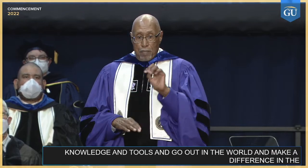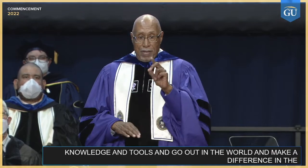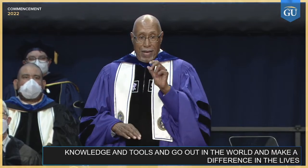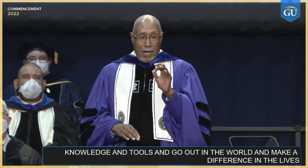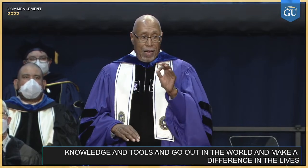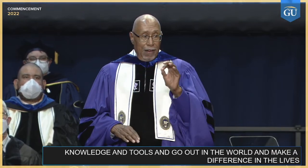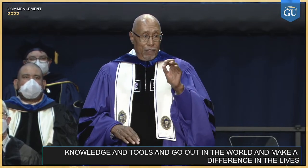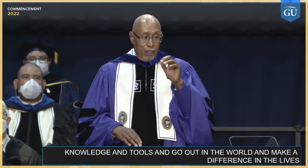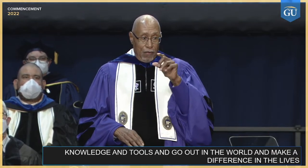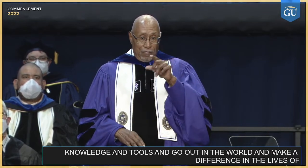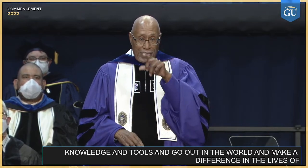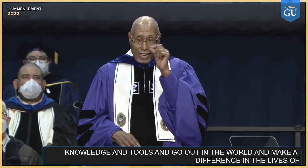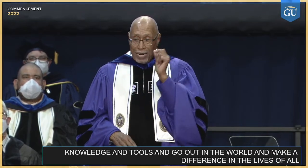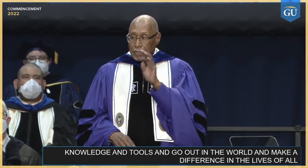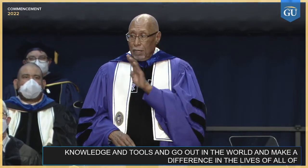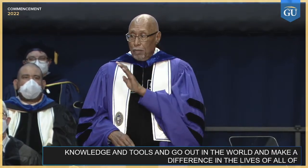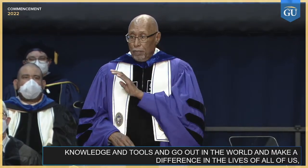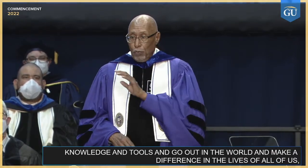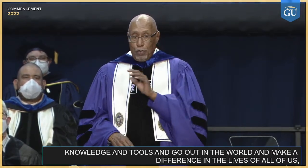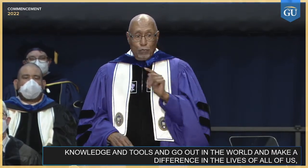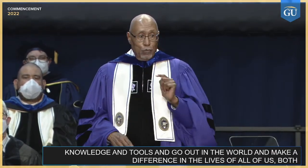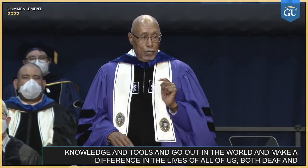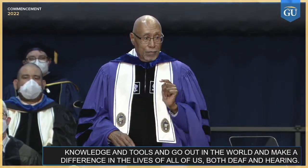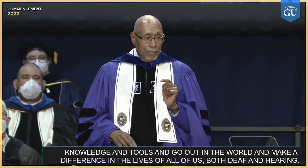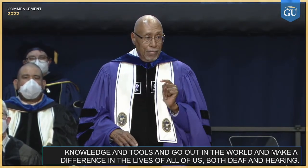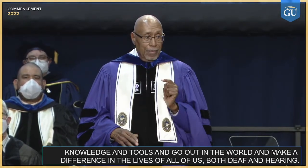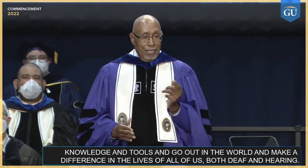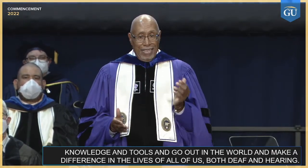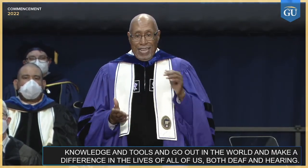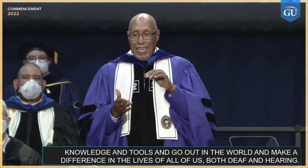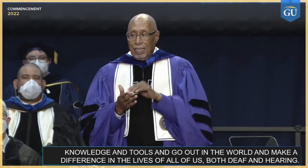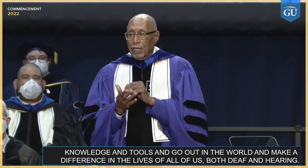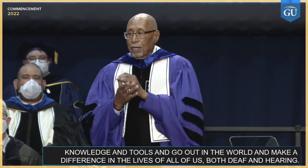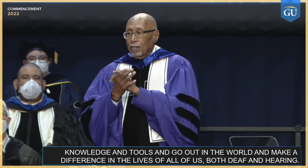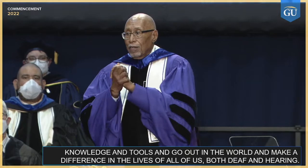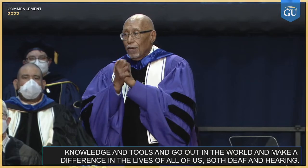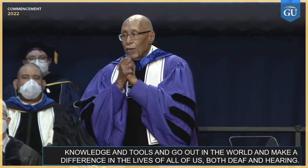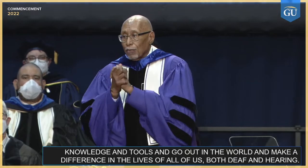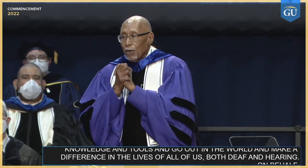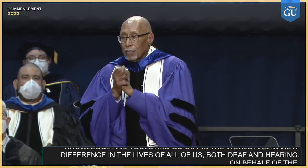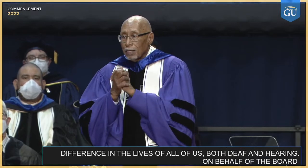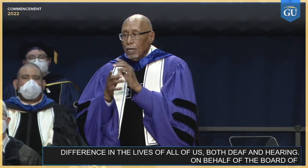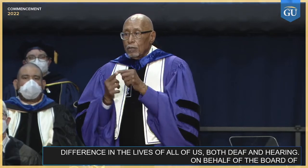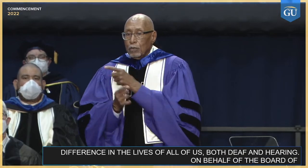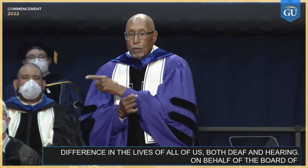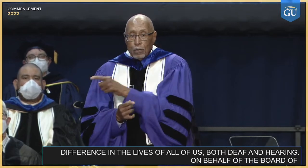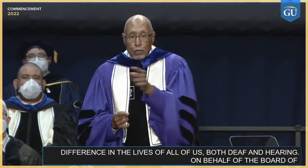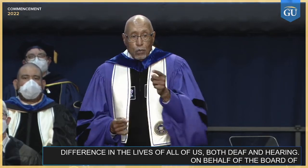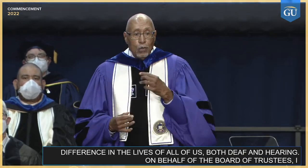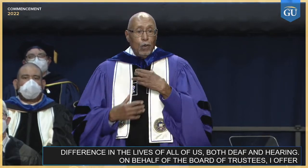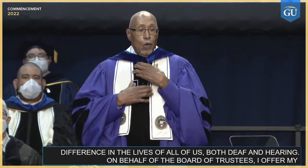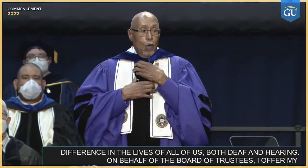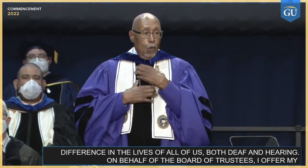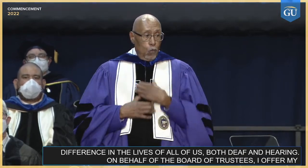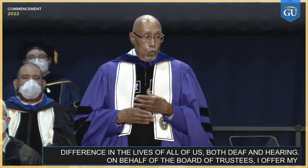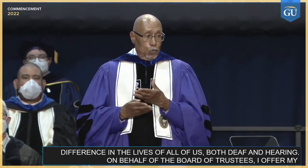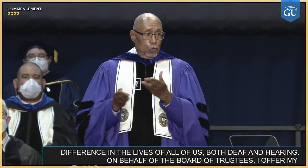and hearing. On behalf of the Board of Trustees, I offer my congratulations to the class